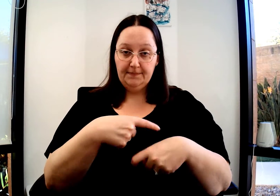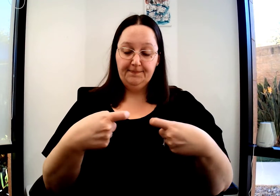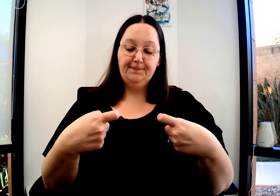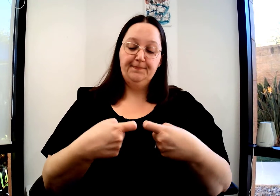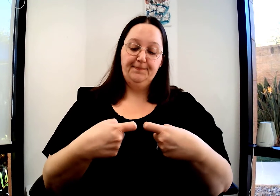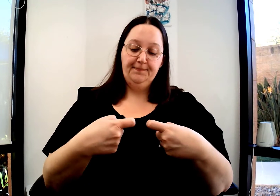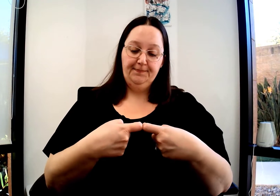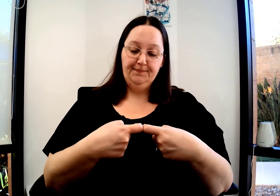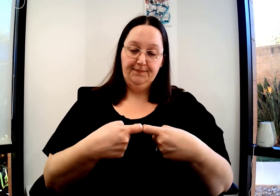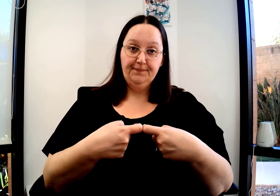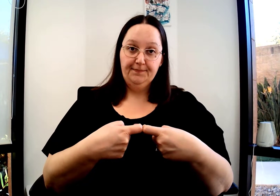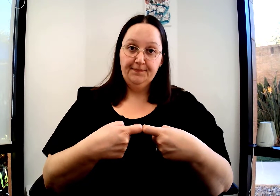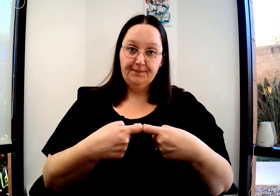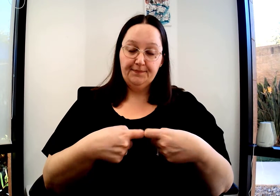times.